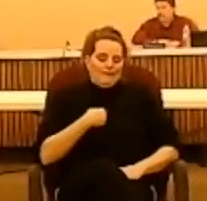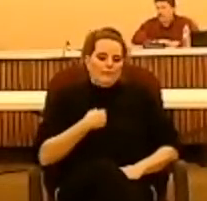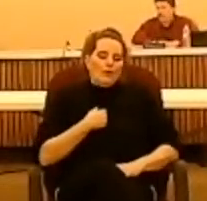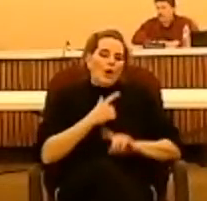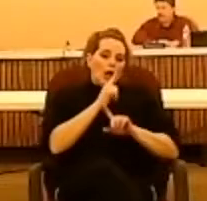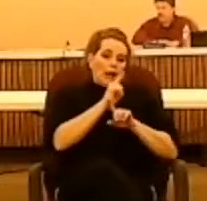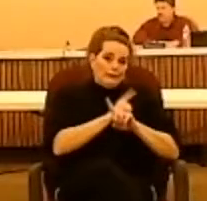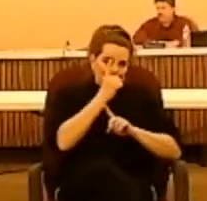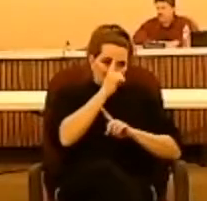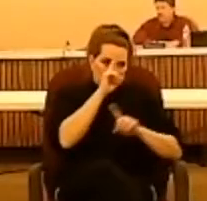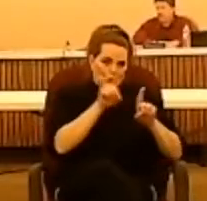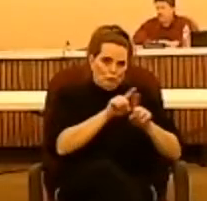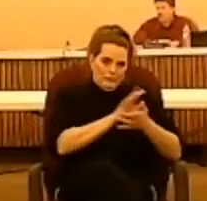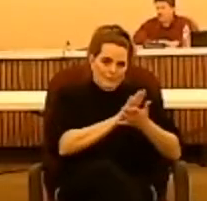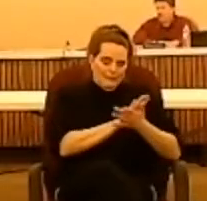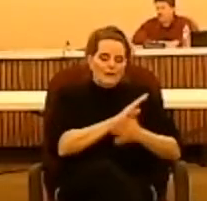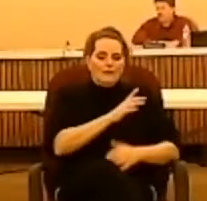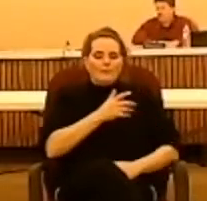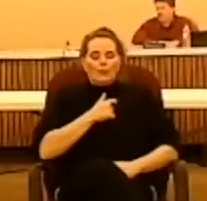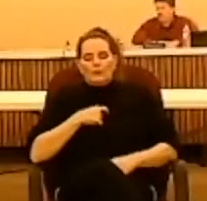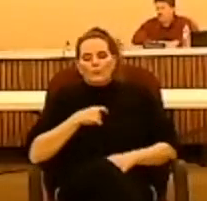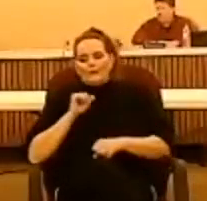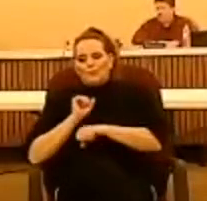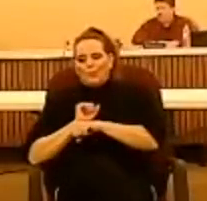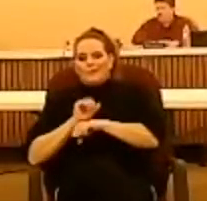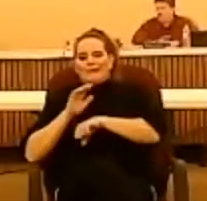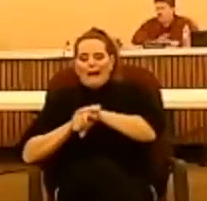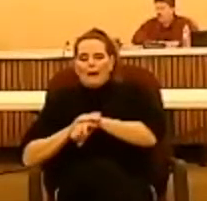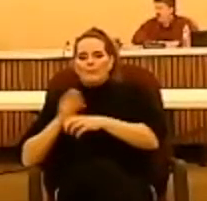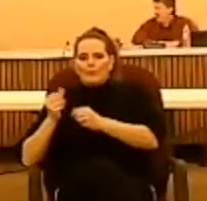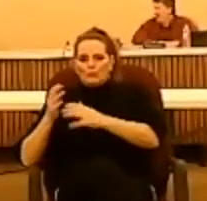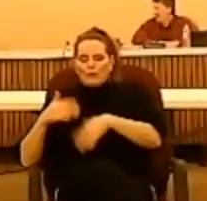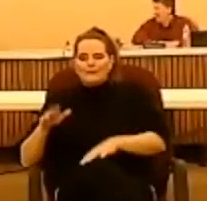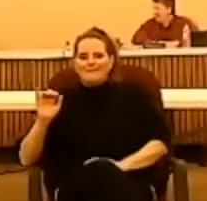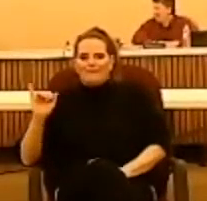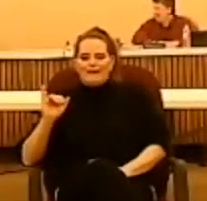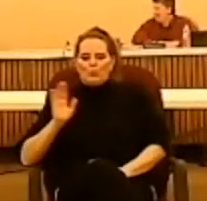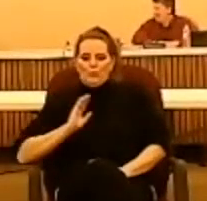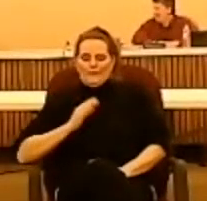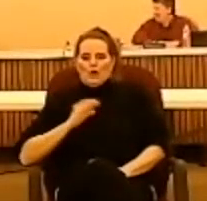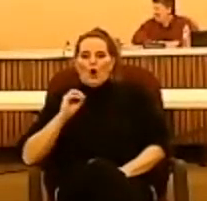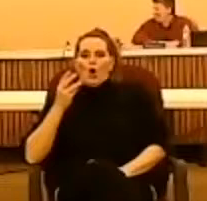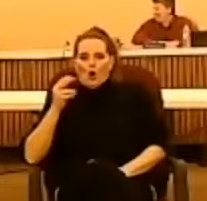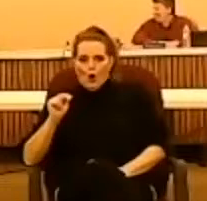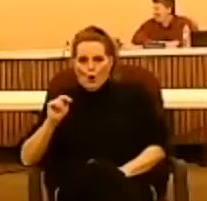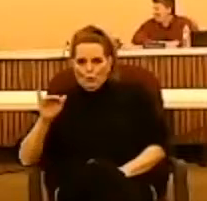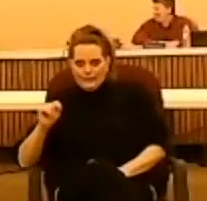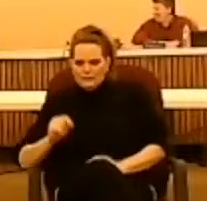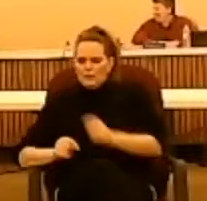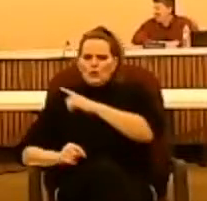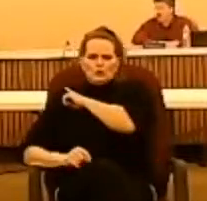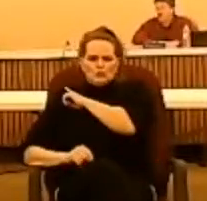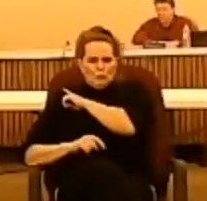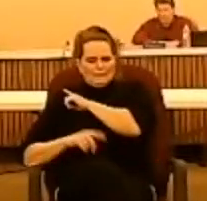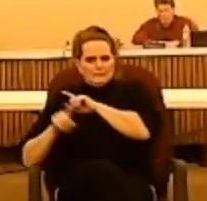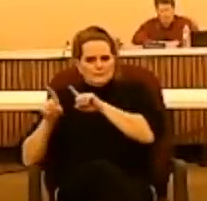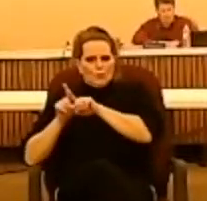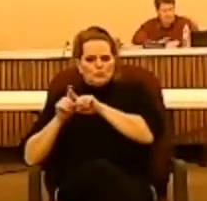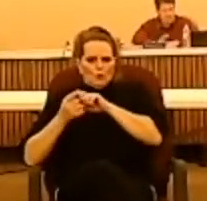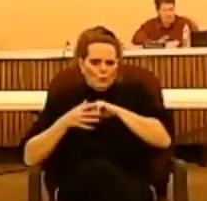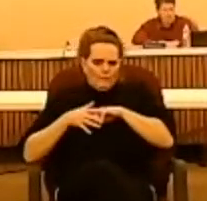on the property as if it were ours, even though it's not ours quite yet. So this resolution also covers the lease arrangement? It does.